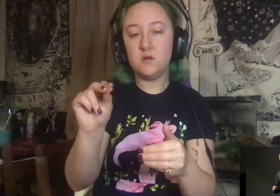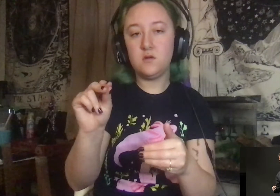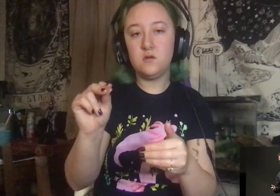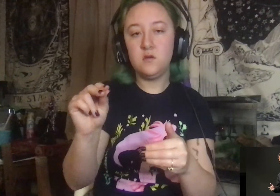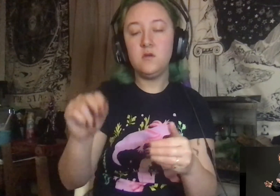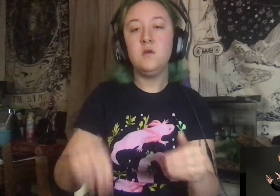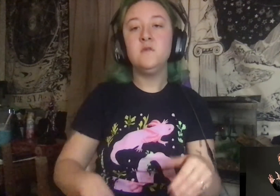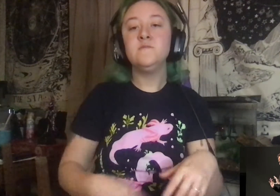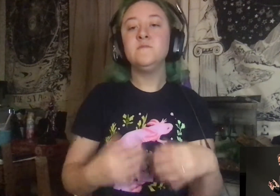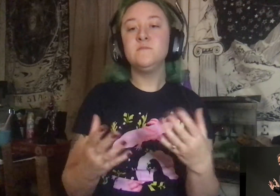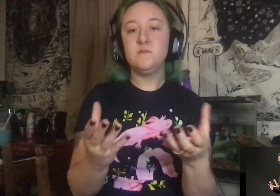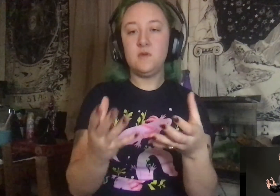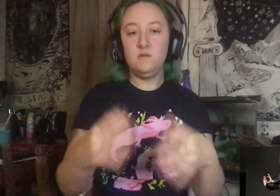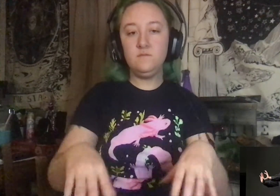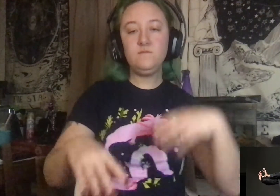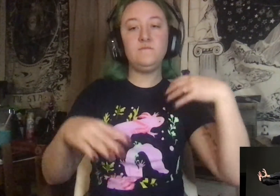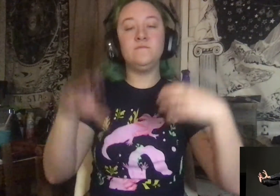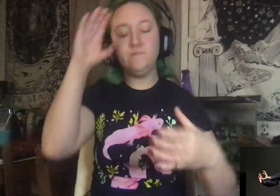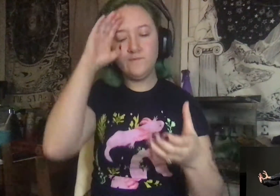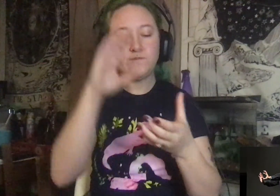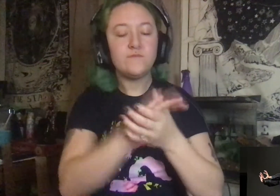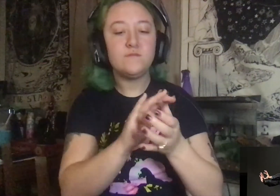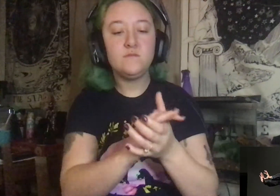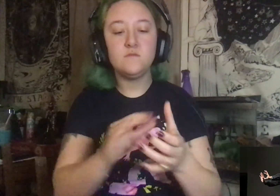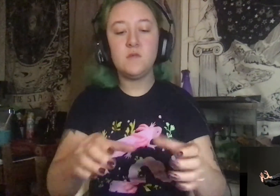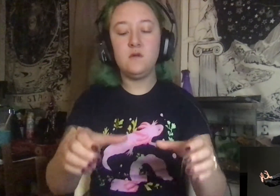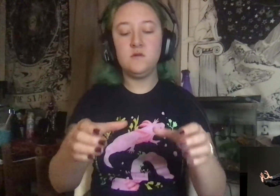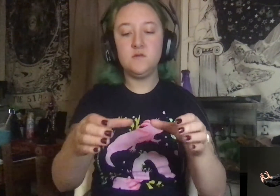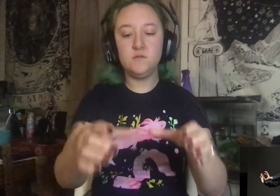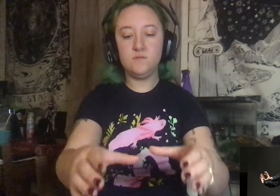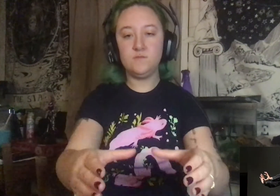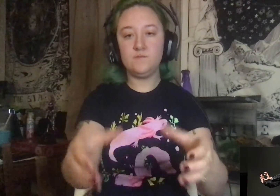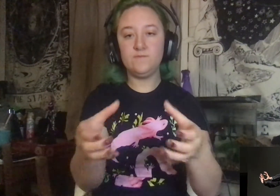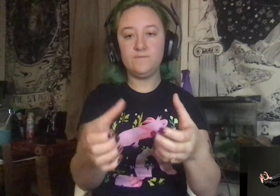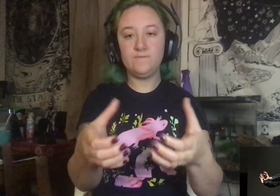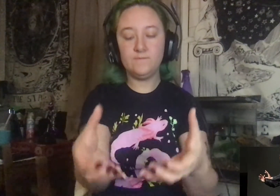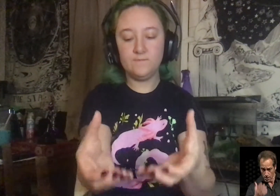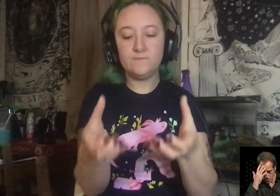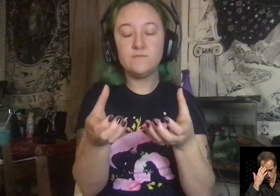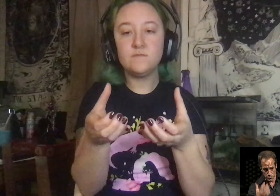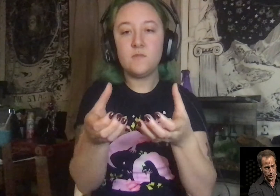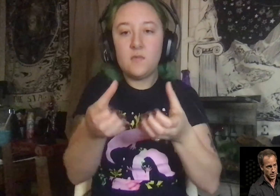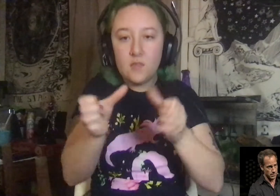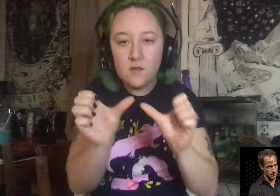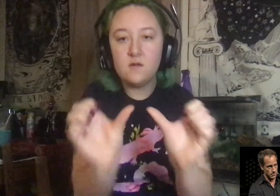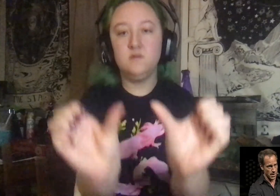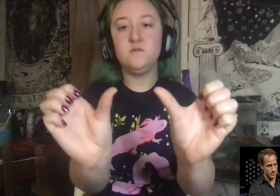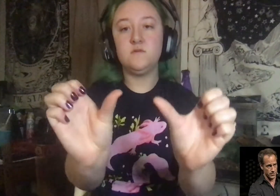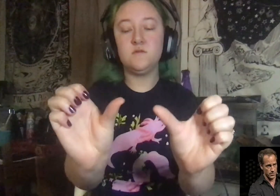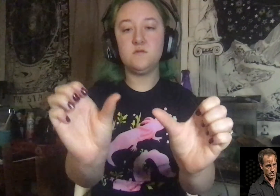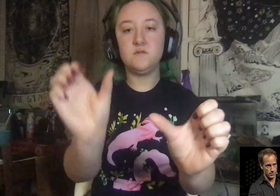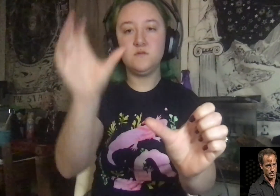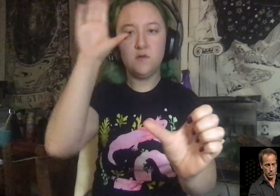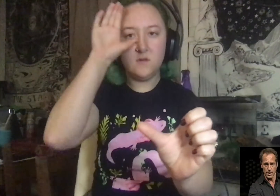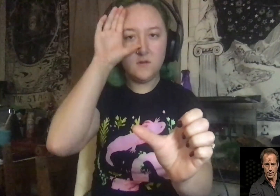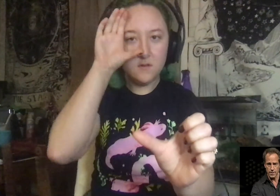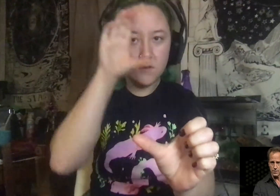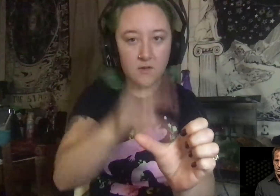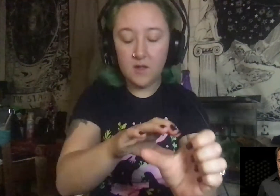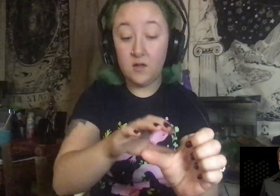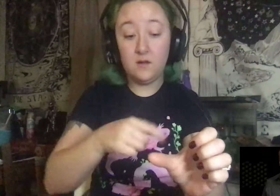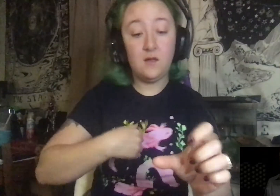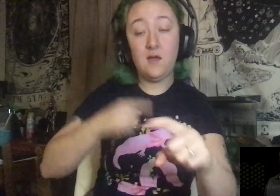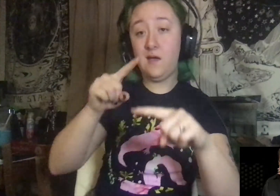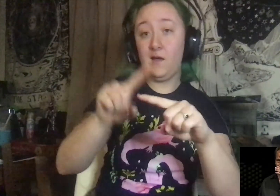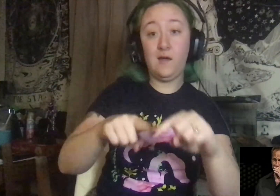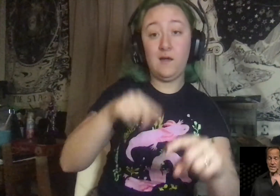his shoulder, and then grabs the scrotum and pushes it upward. And then his head dips down, obscuring my view. But what I hear is